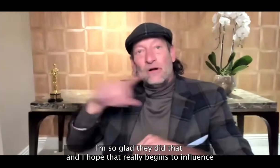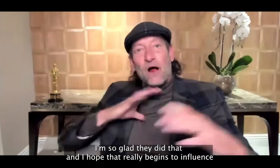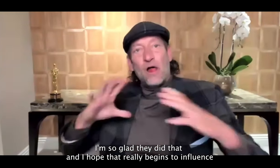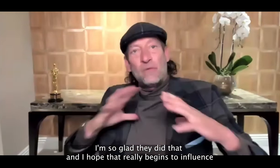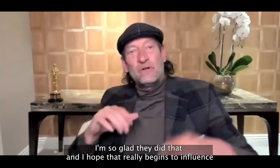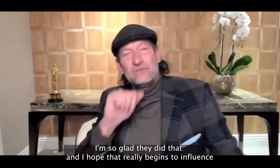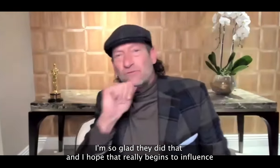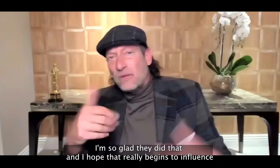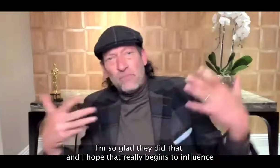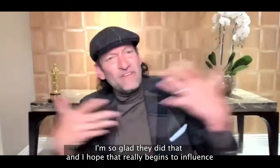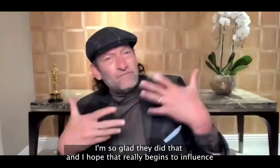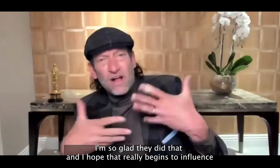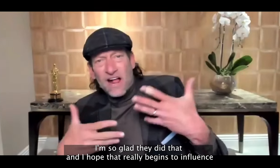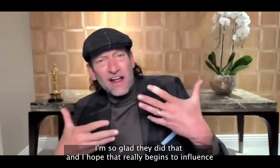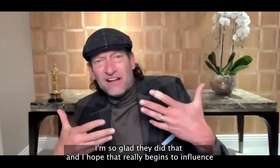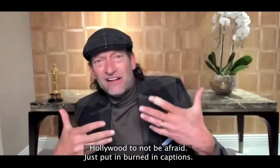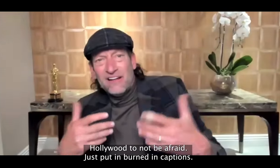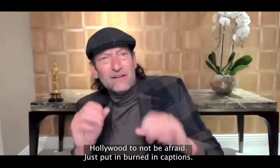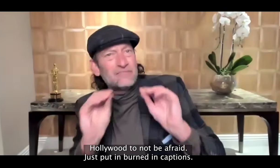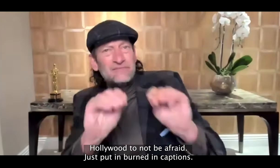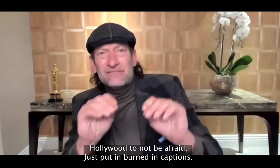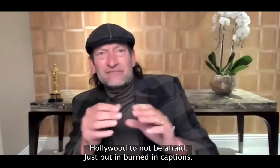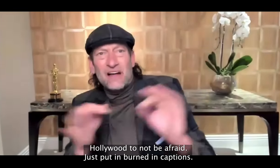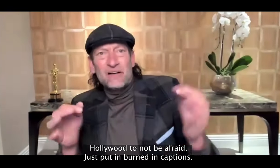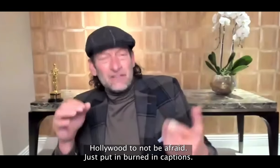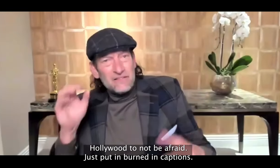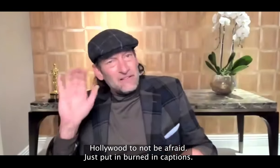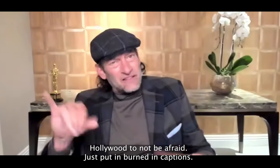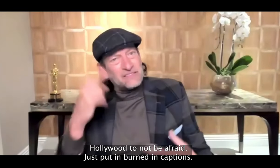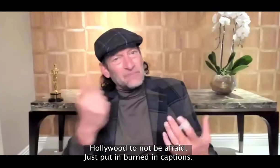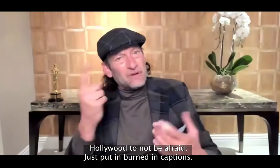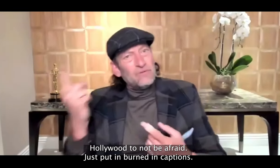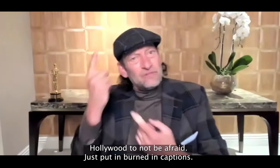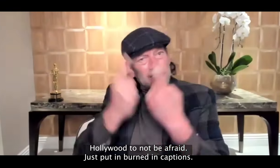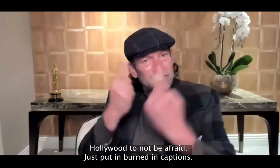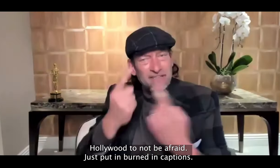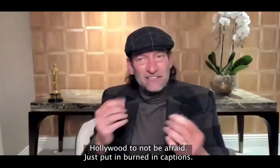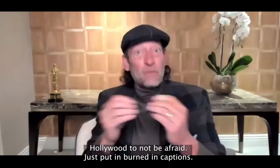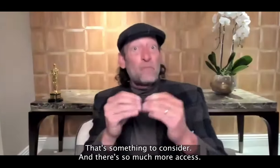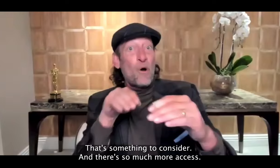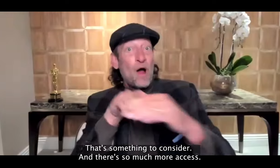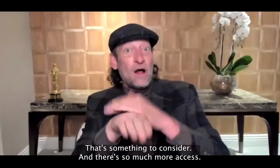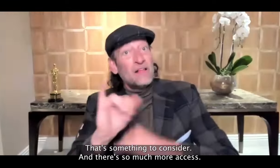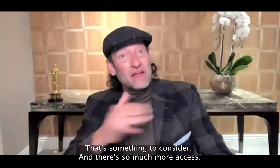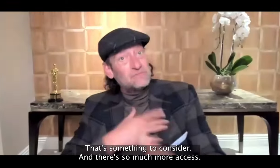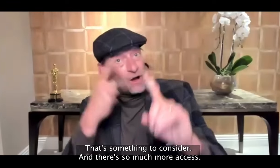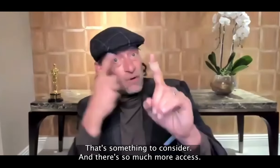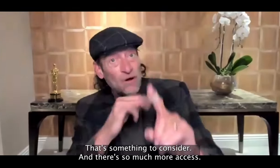And I hope that really begins to influence Hollywood to not be afraid. Just put in burned in captions. That's something to consider. And there's